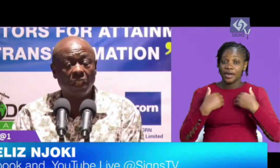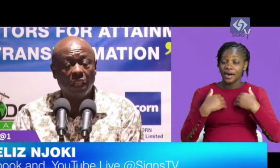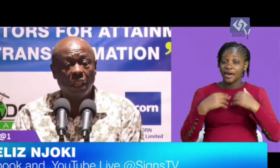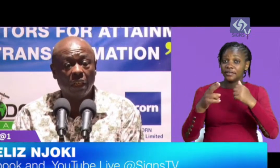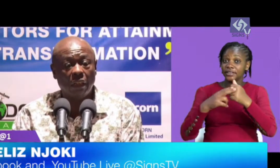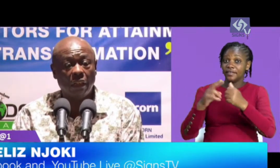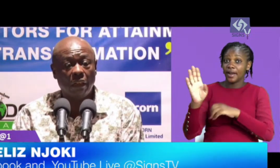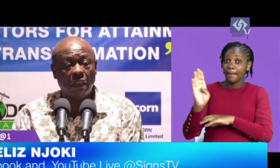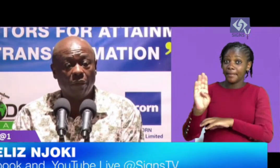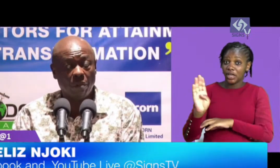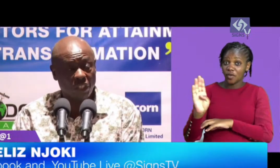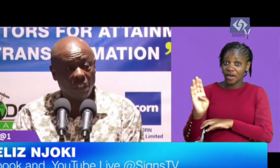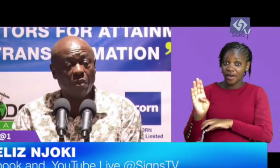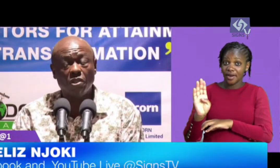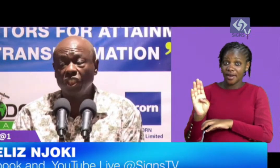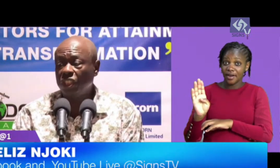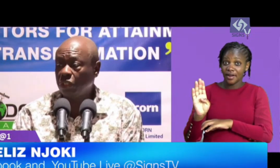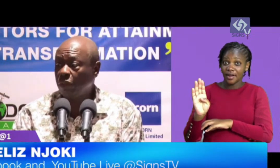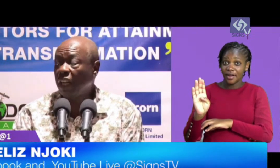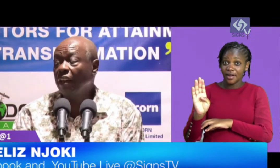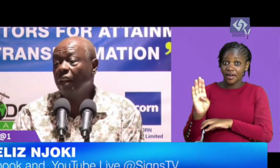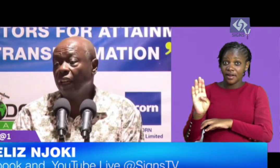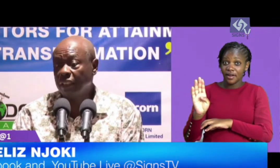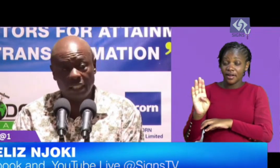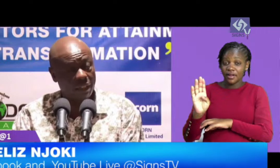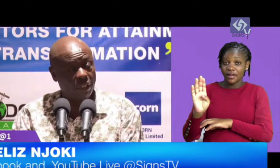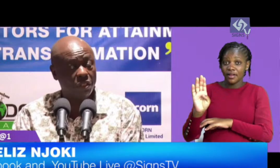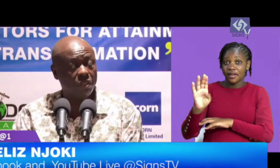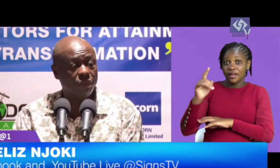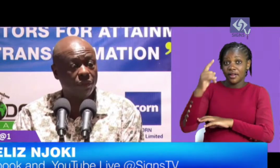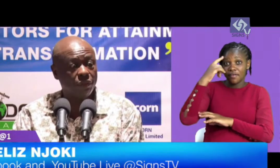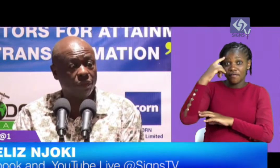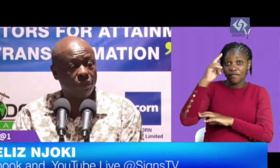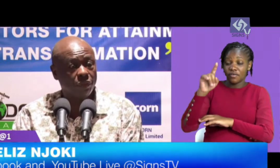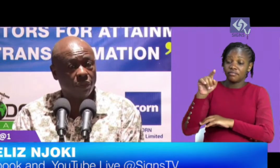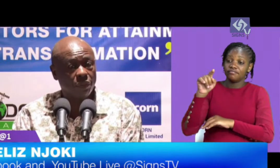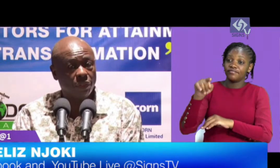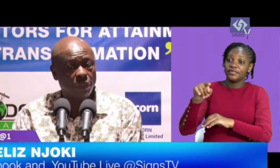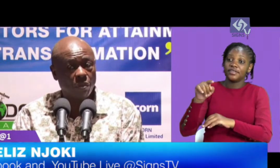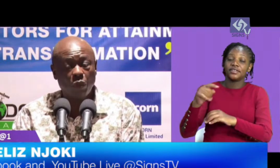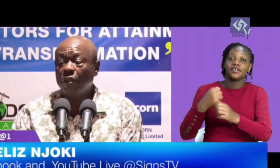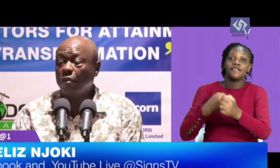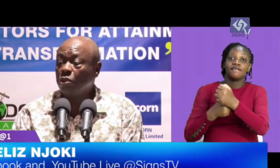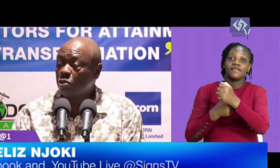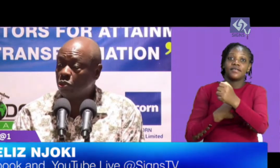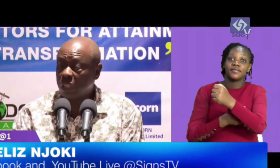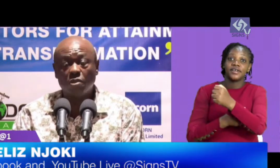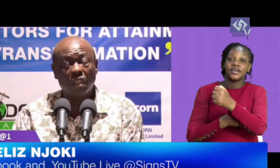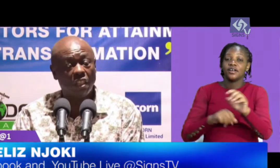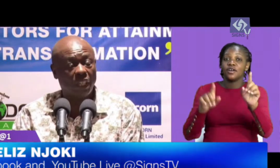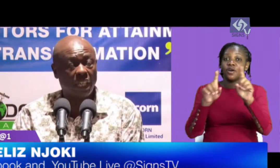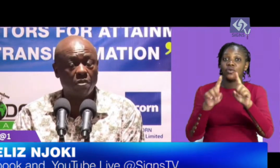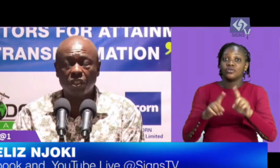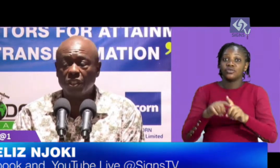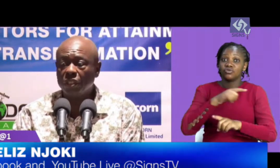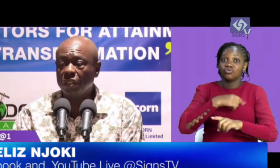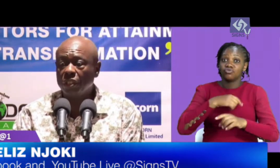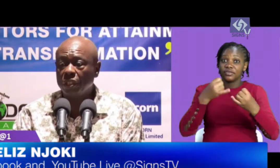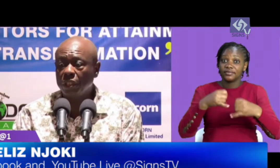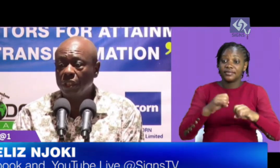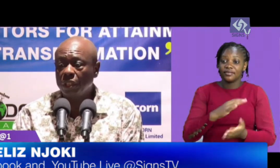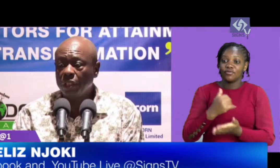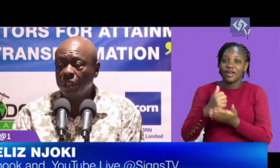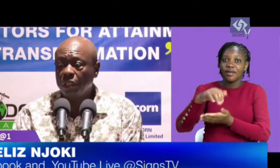shillings from the Civil Contingency Fund as an intervention. We have also tried to help the